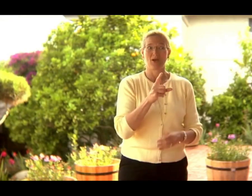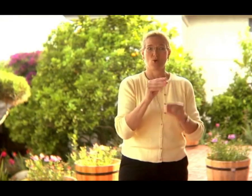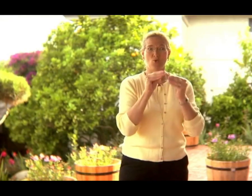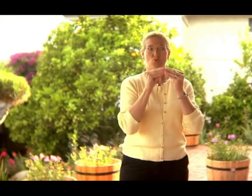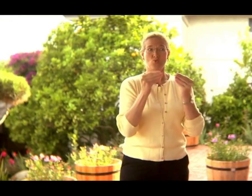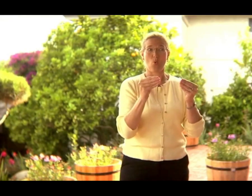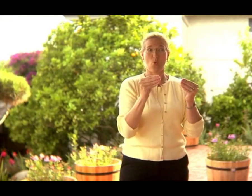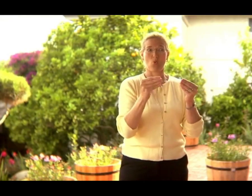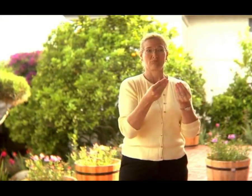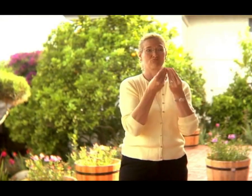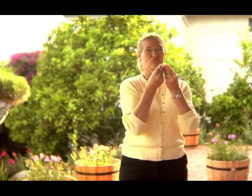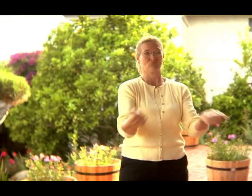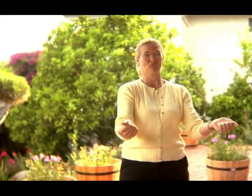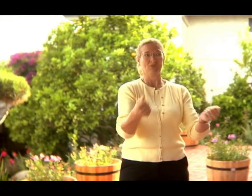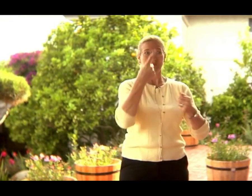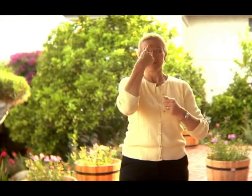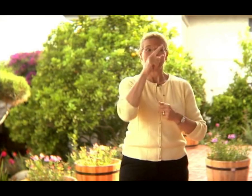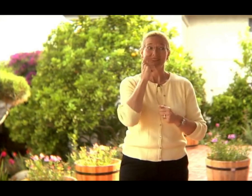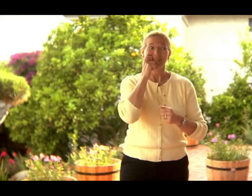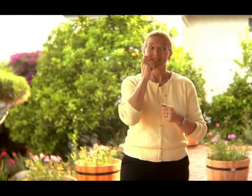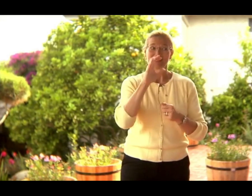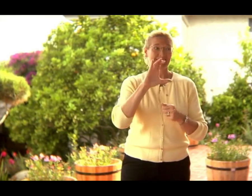While there is no cure for skin cancer,